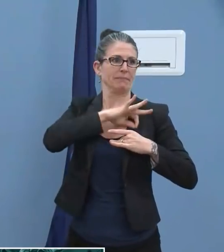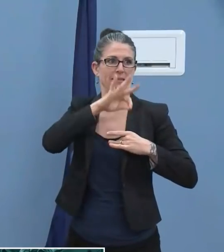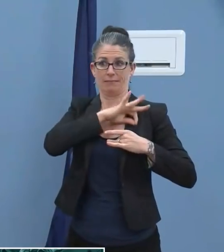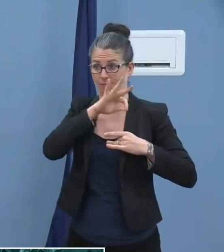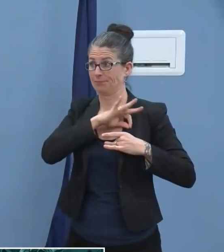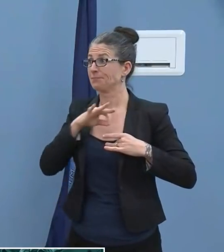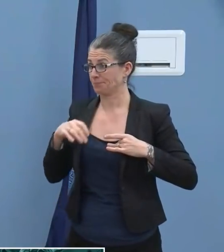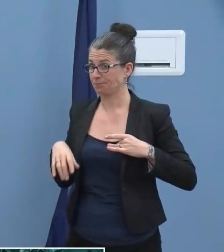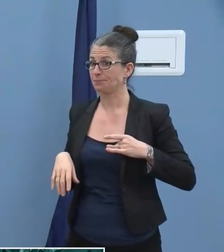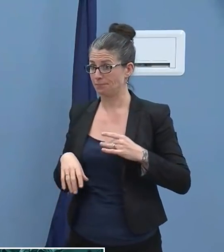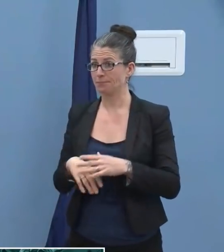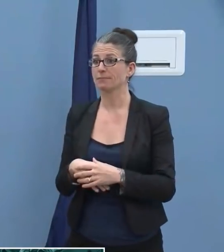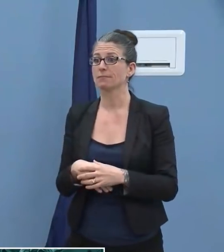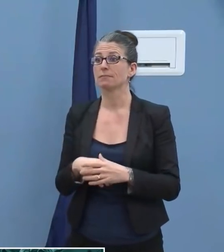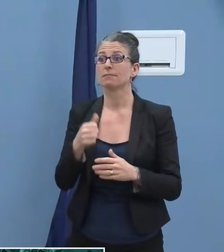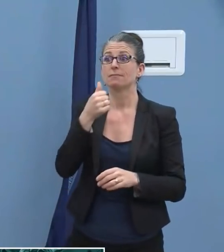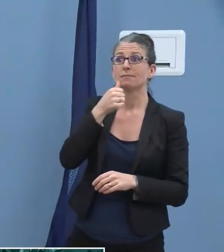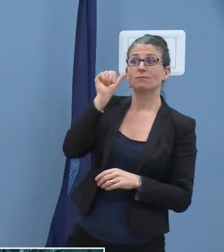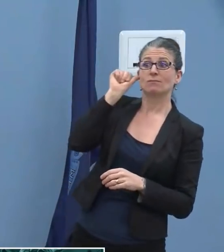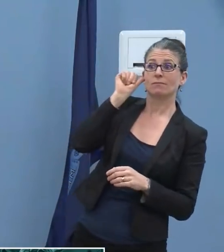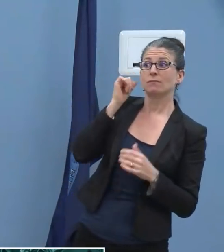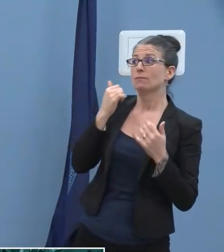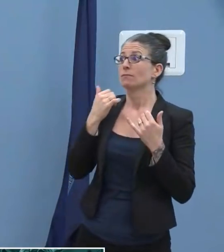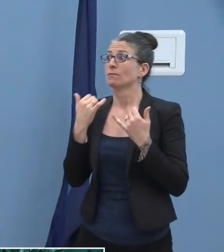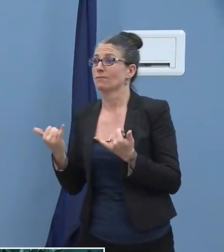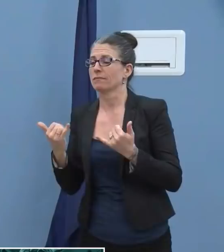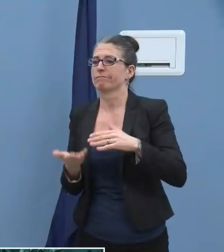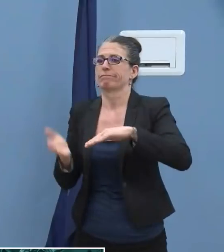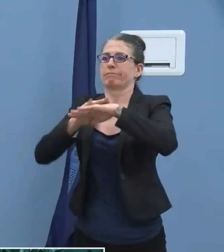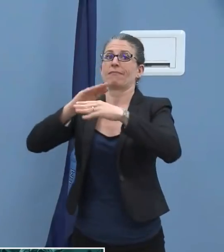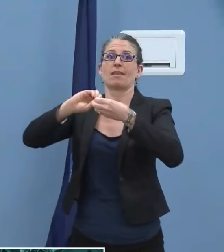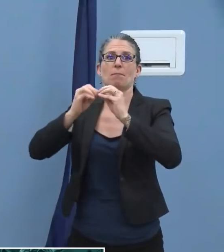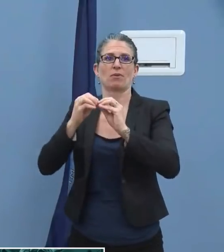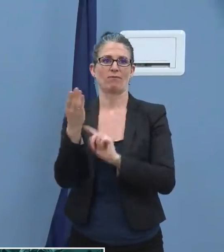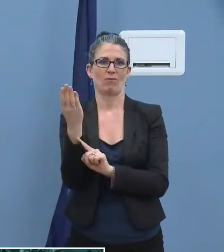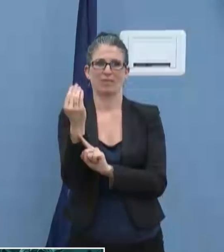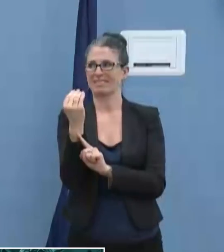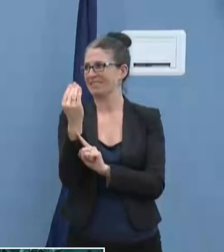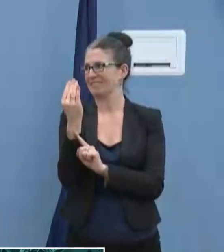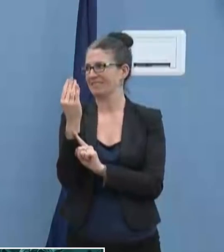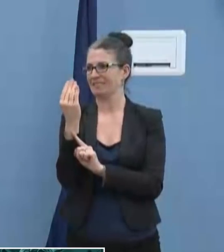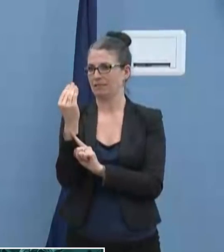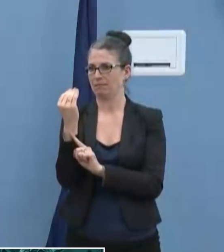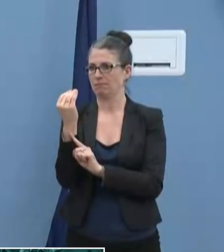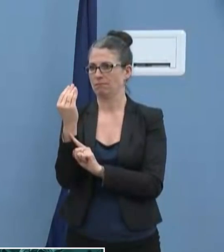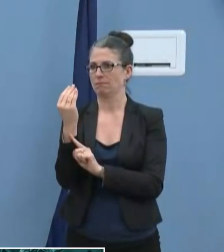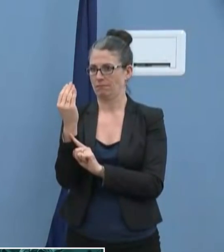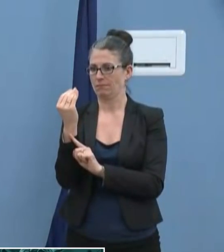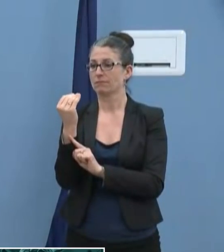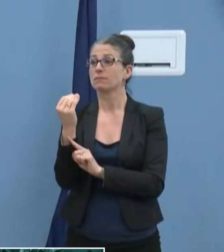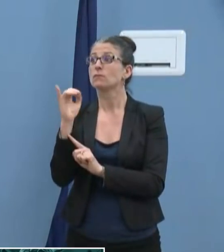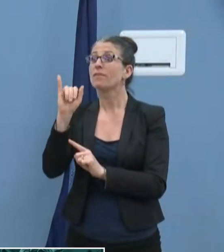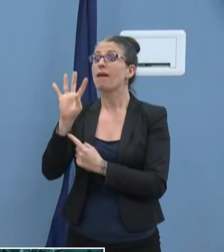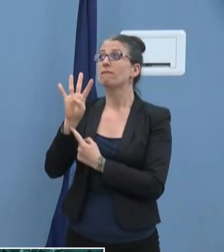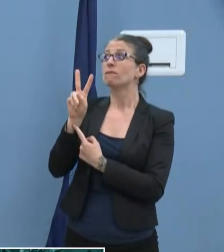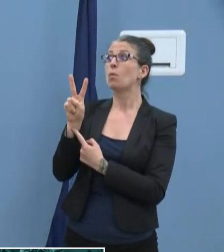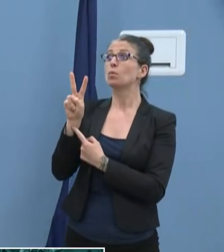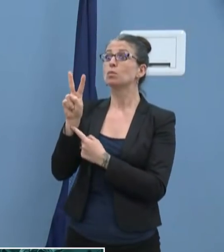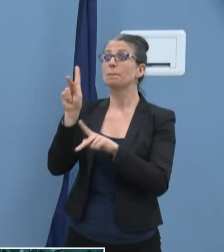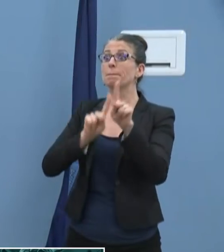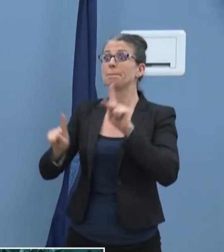cases since yesterday. All told, of those 42 cases, 30